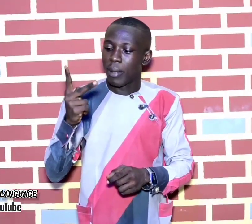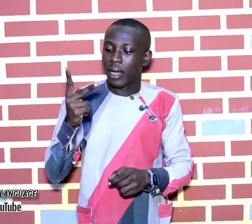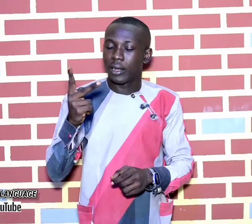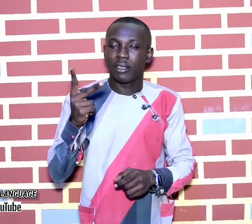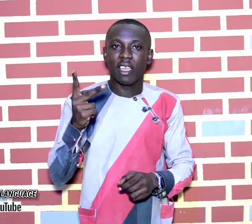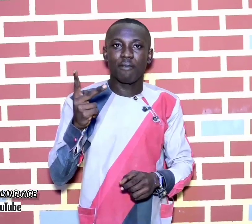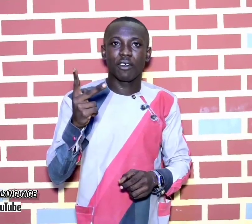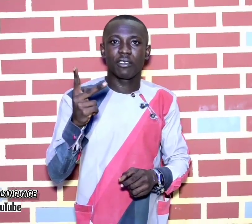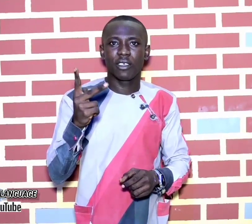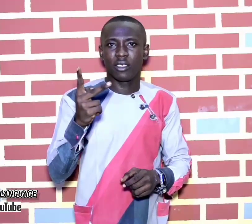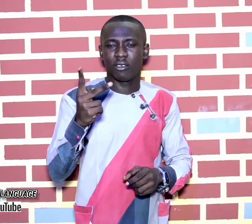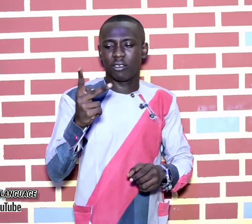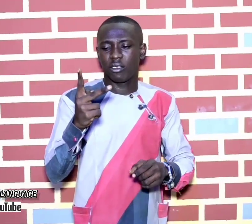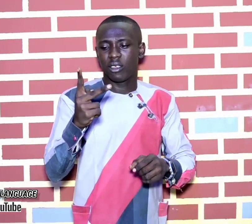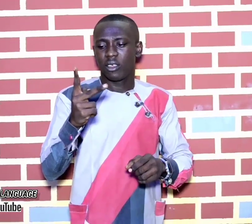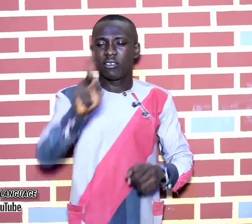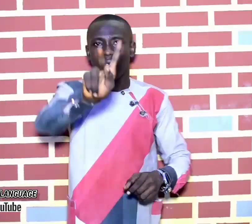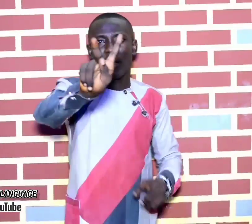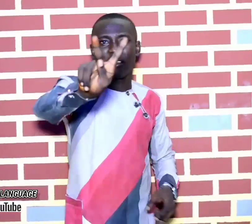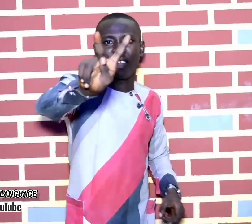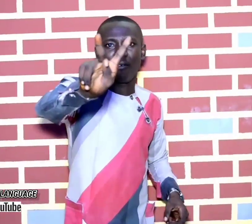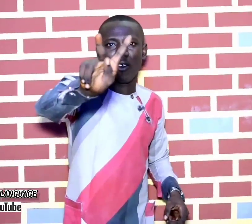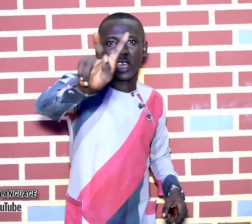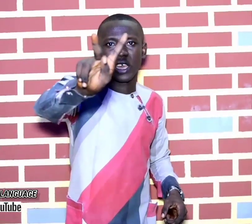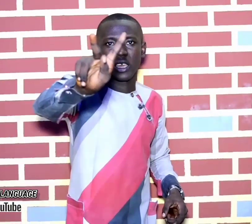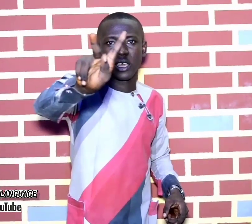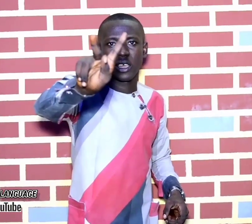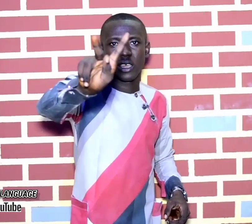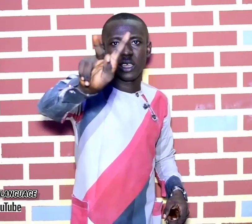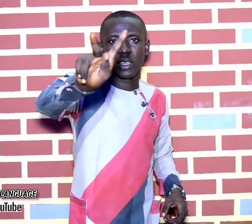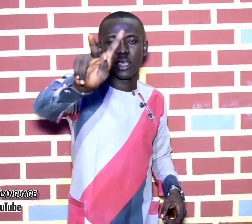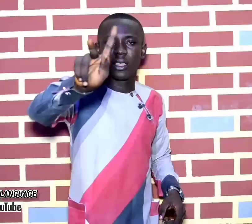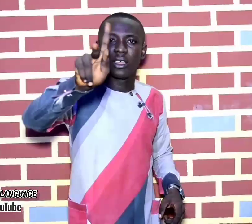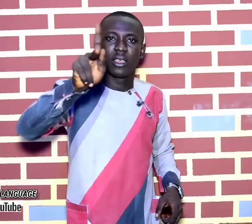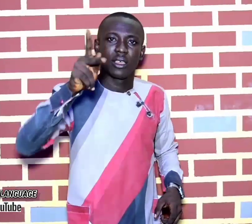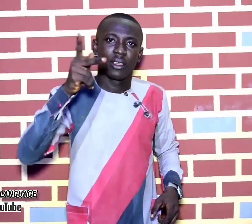Remember, the sign for C is same as the sign for K.